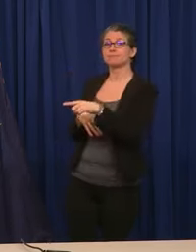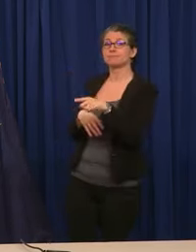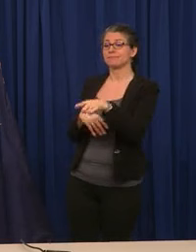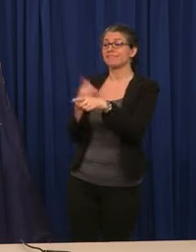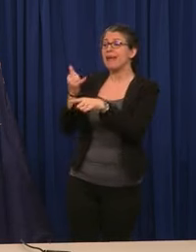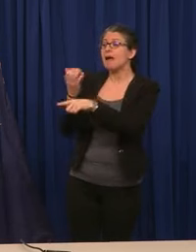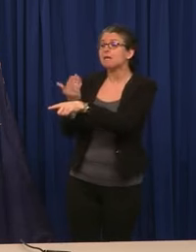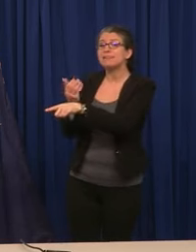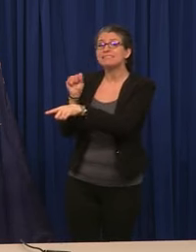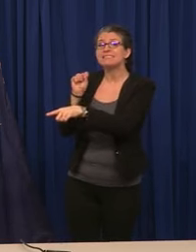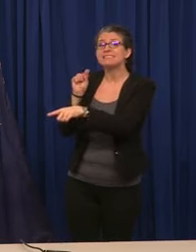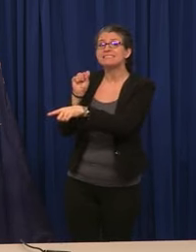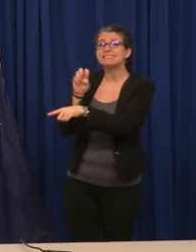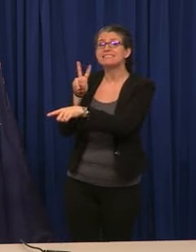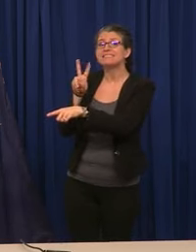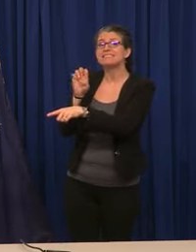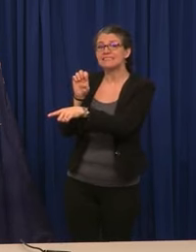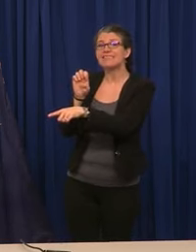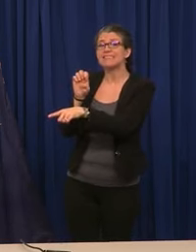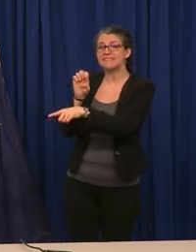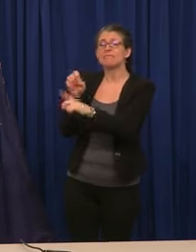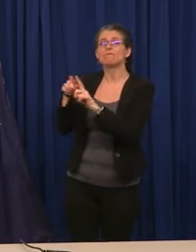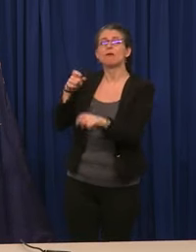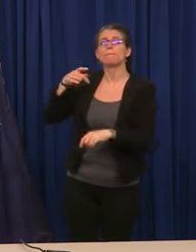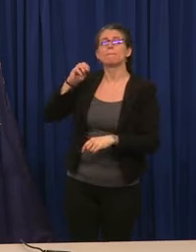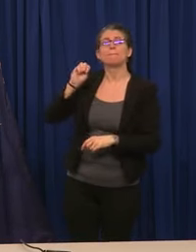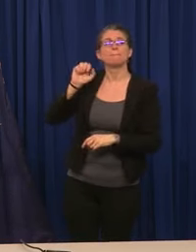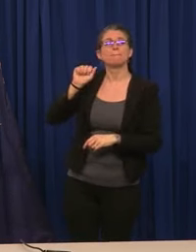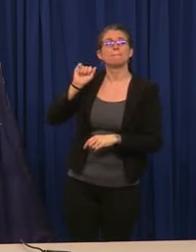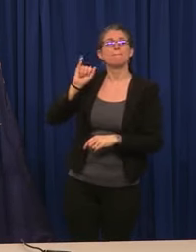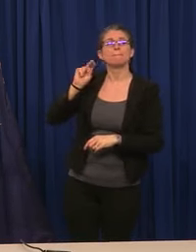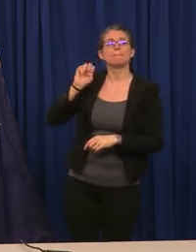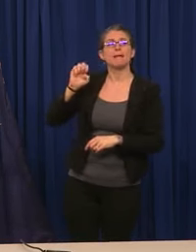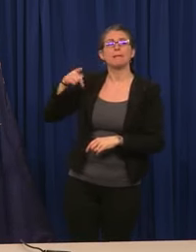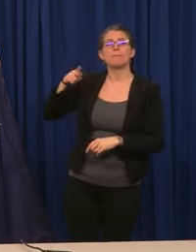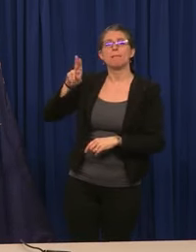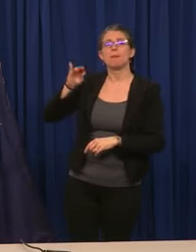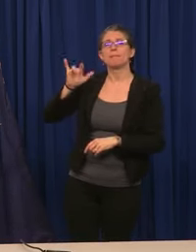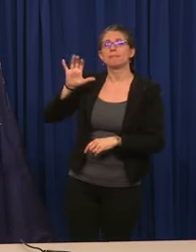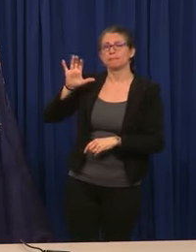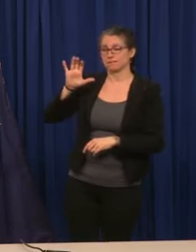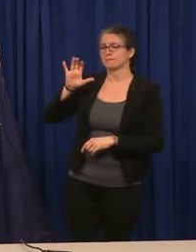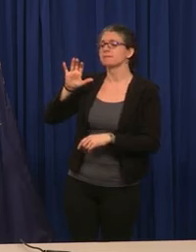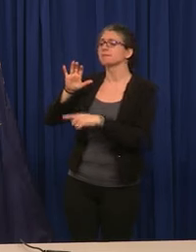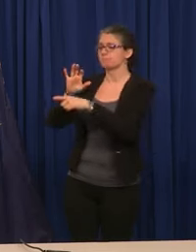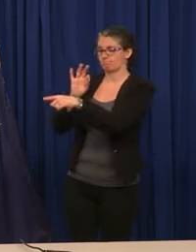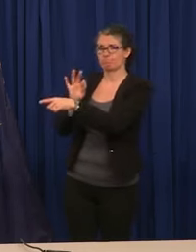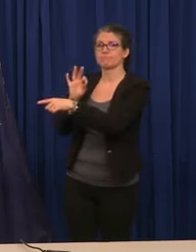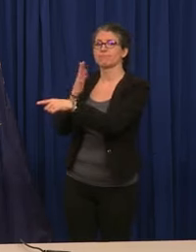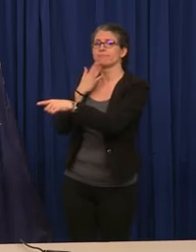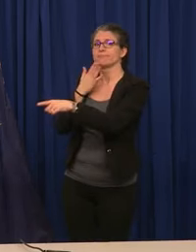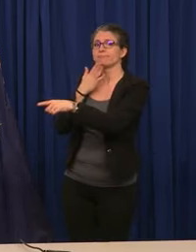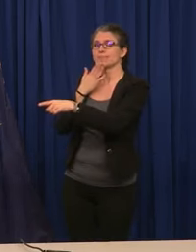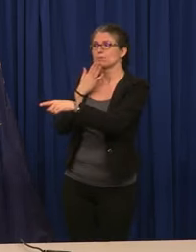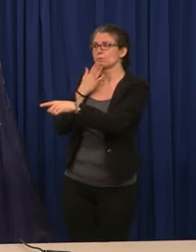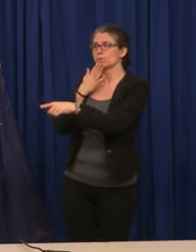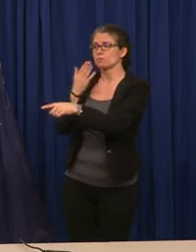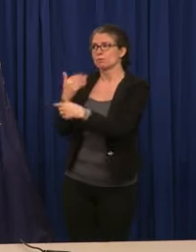question, Doctor. I'm glad you brought up this in the rapid testing, because I was going to ask you about that